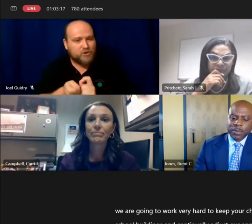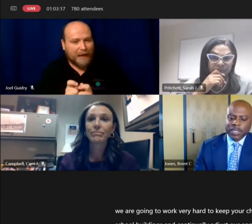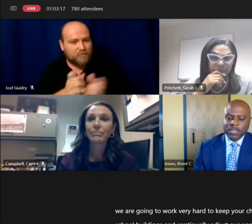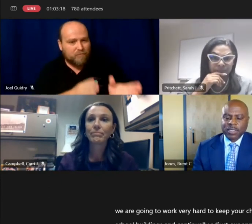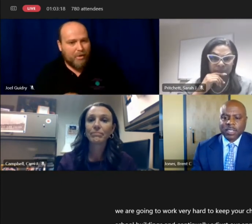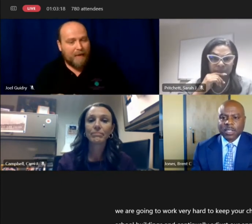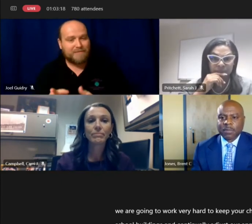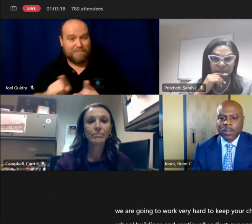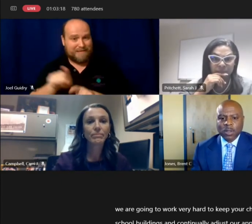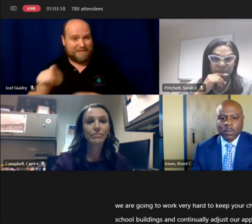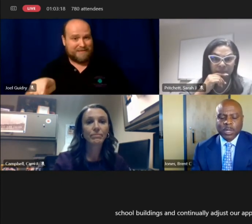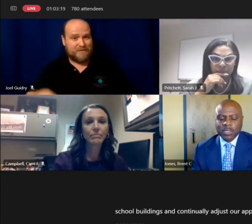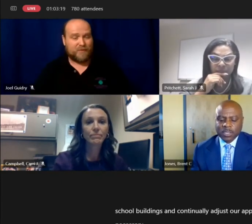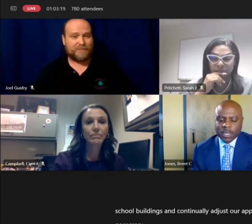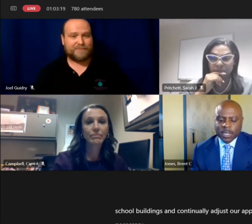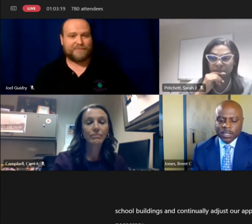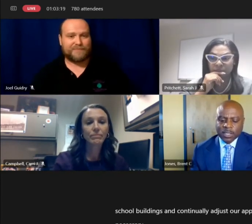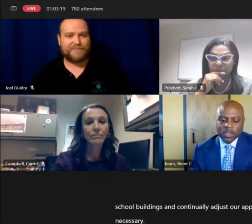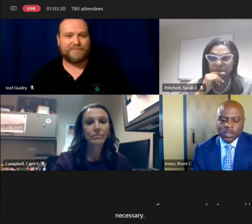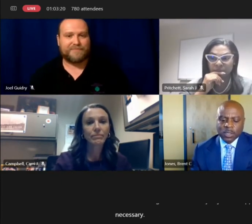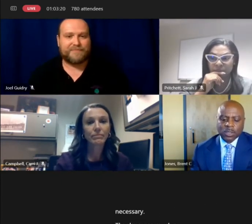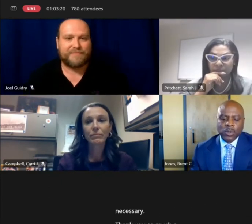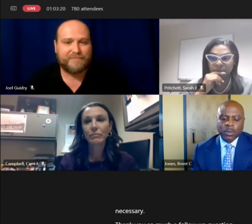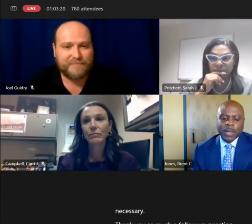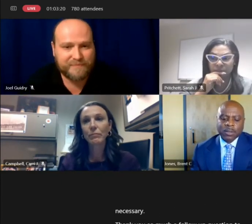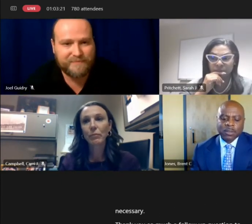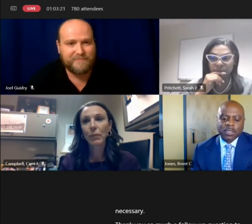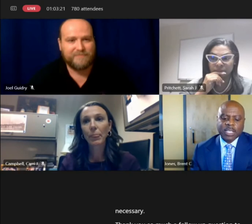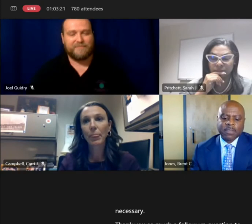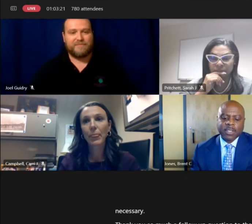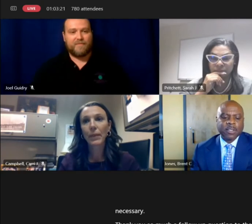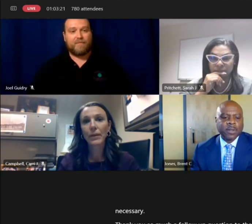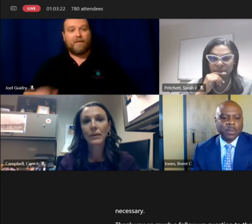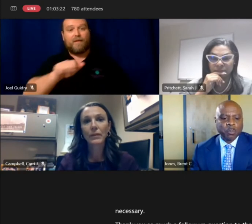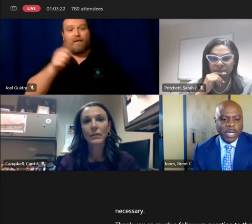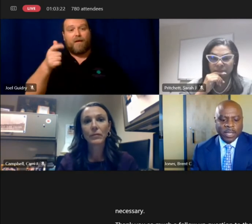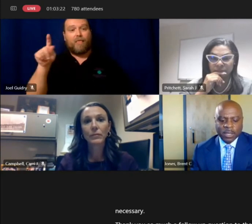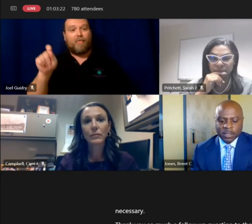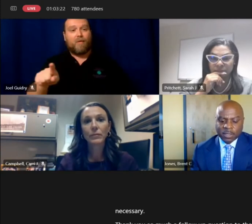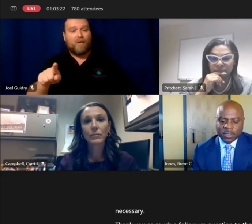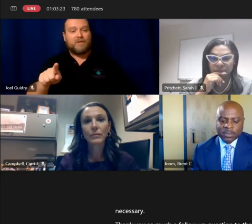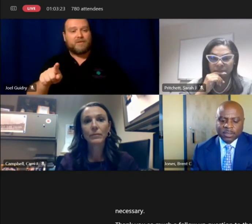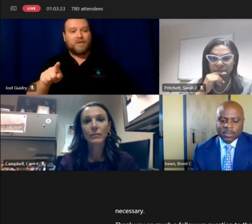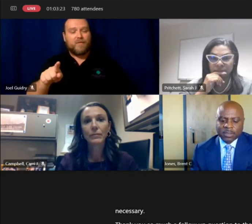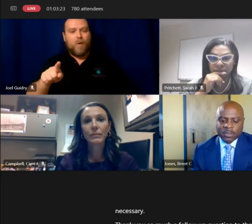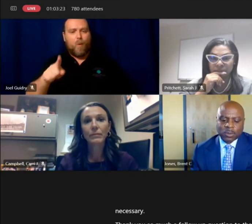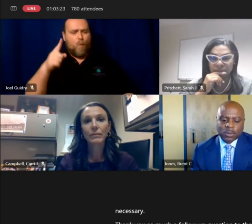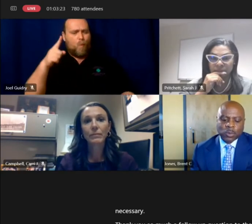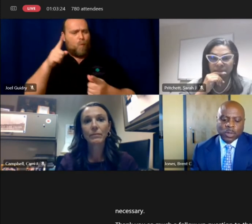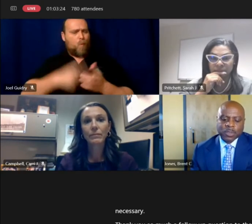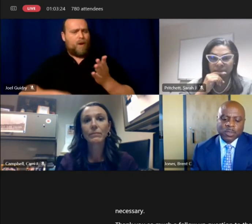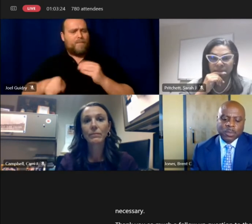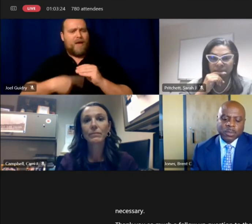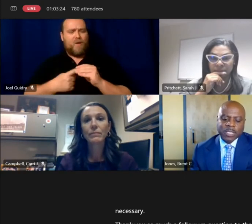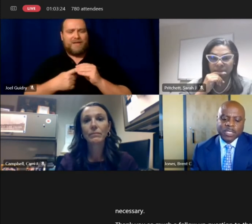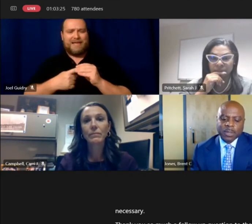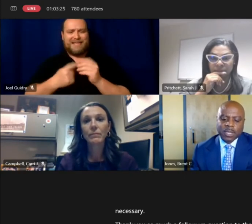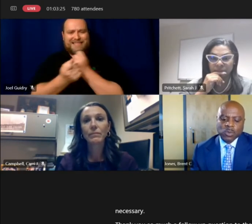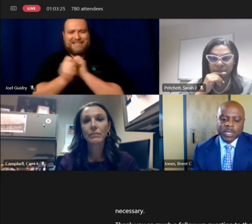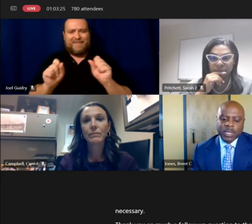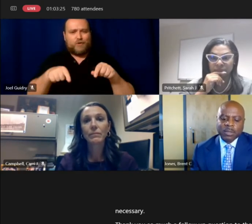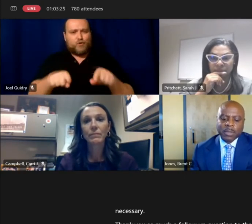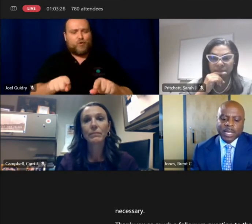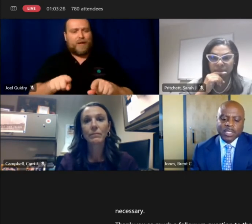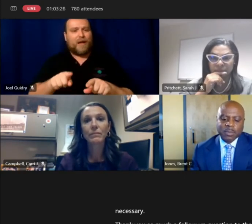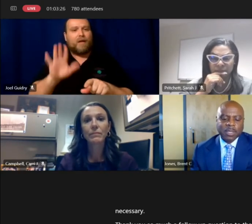much. A follow-up question to that is, what about safety during band, where presumably some kids will